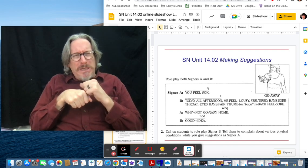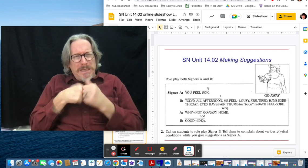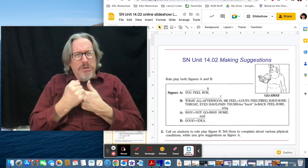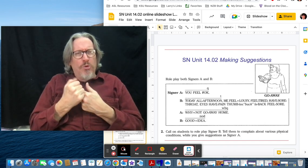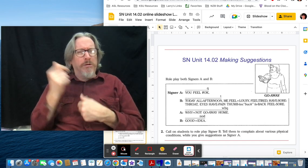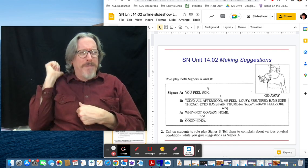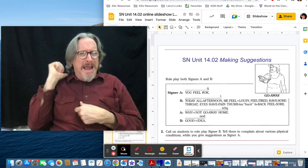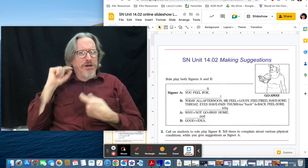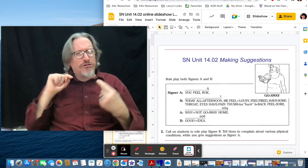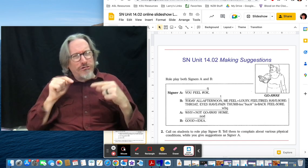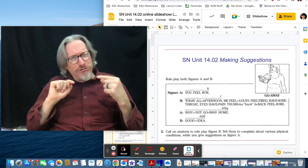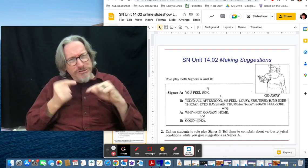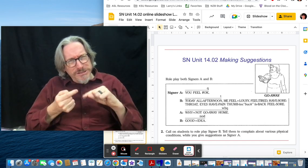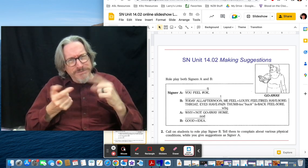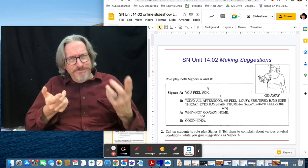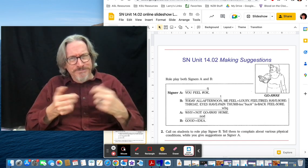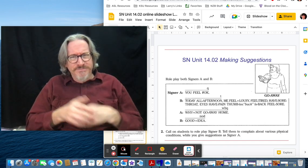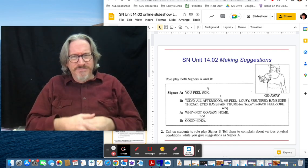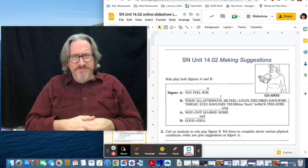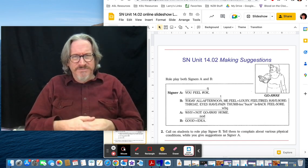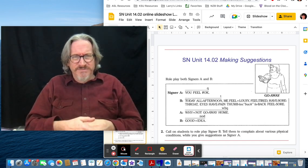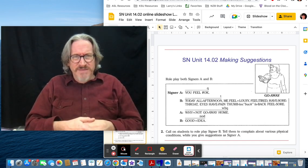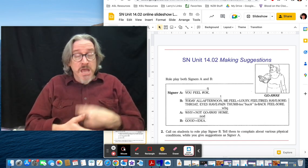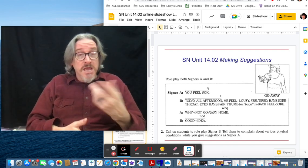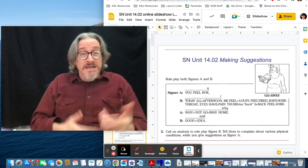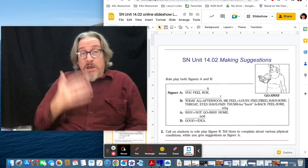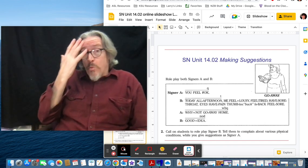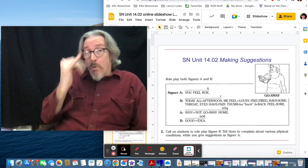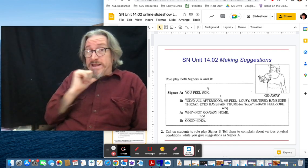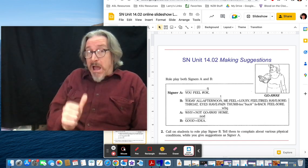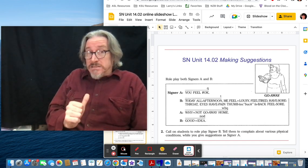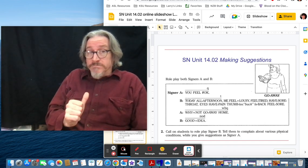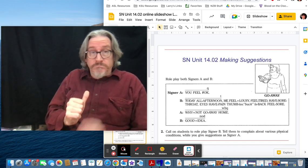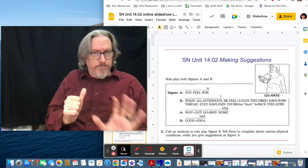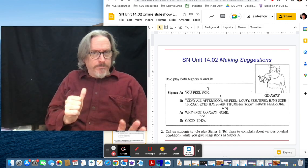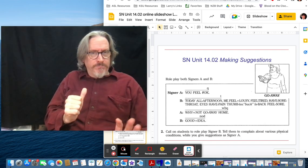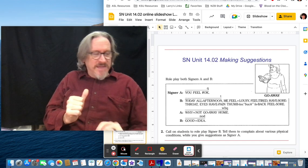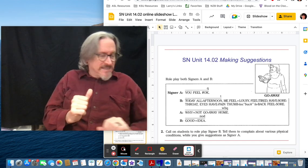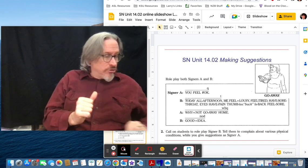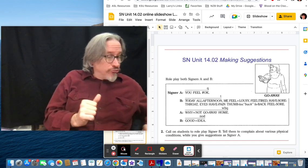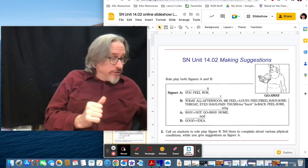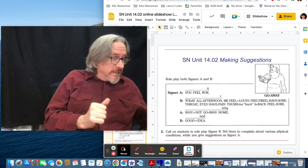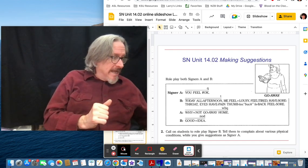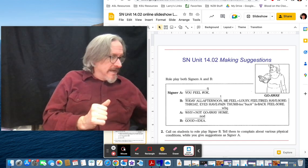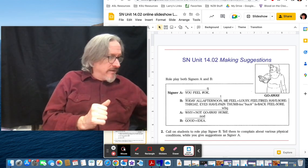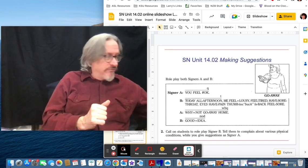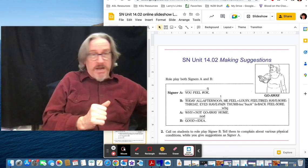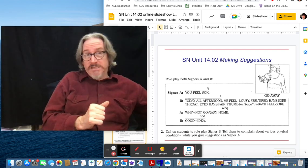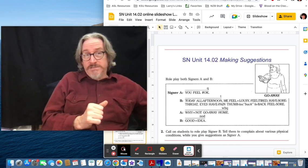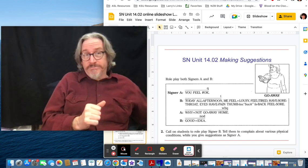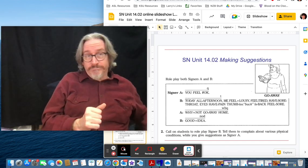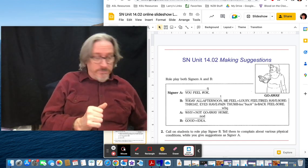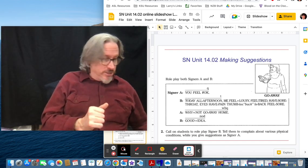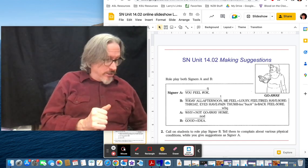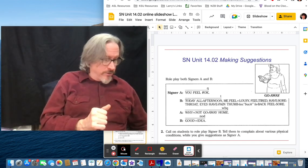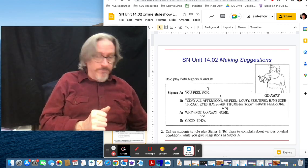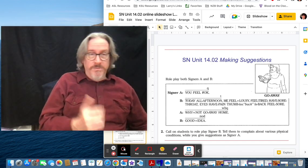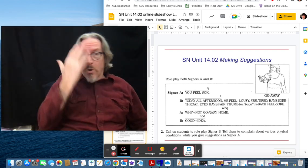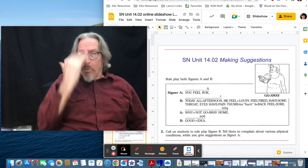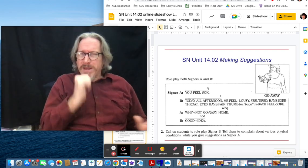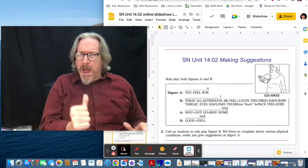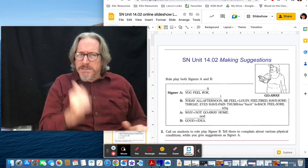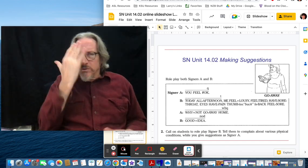sore, or back hurts. Now, why not? That's a really handy phrase to